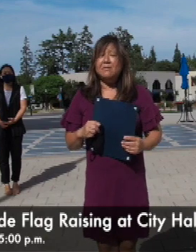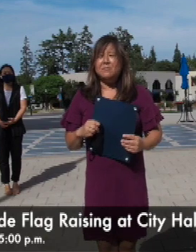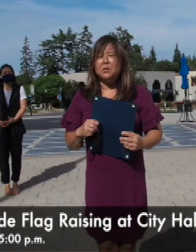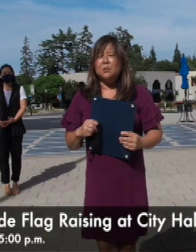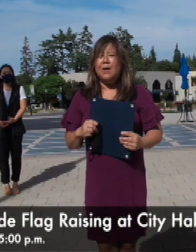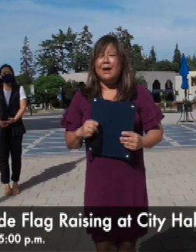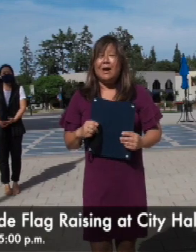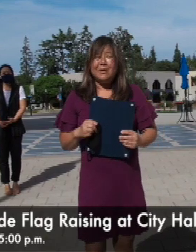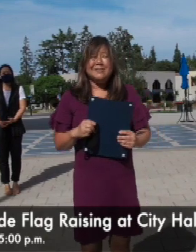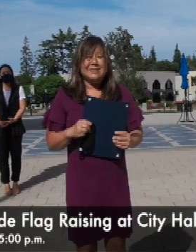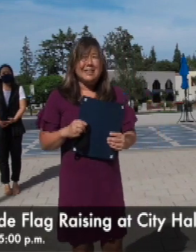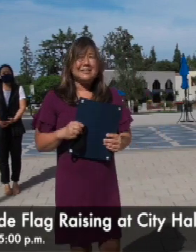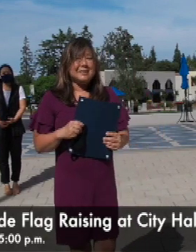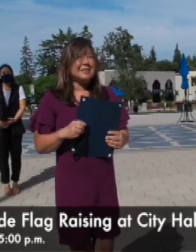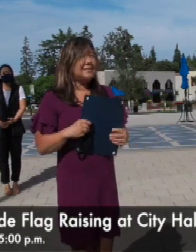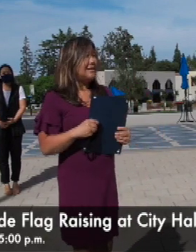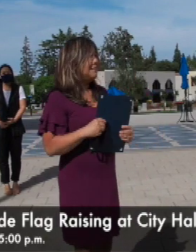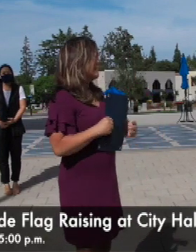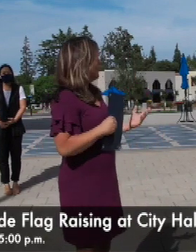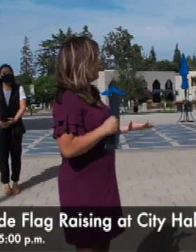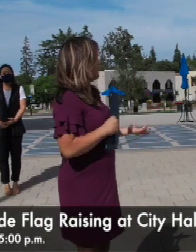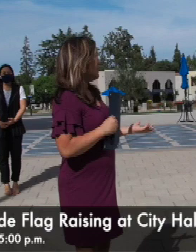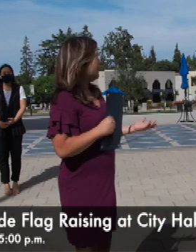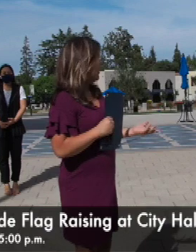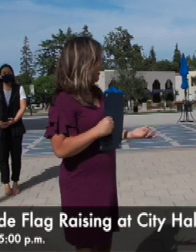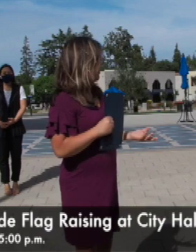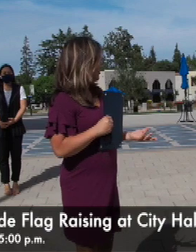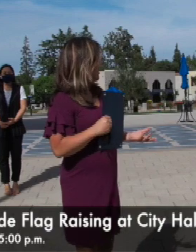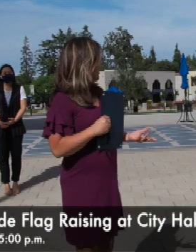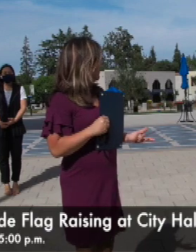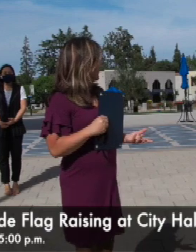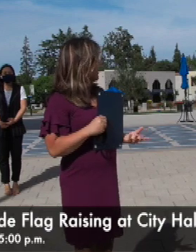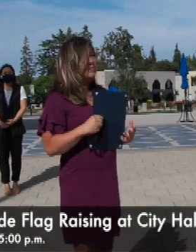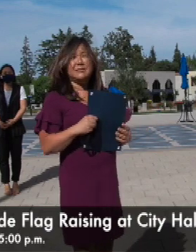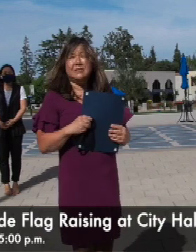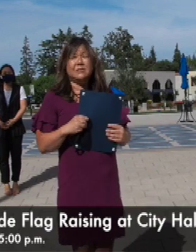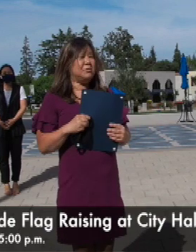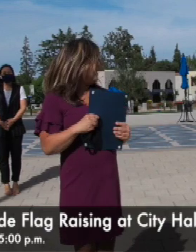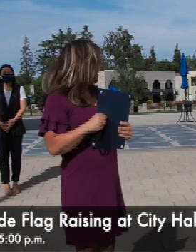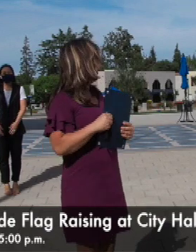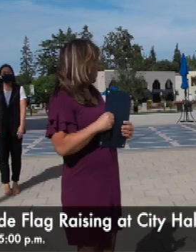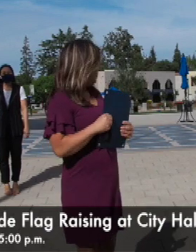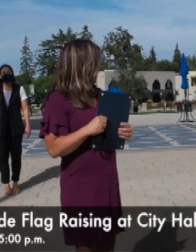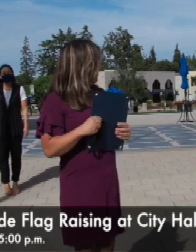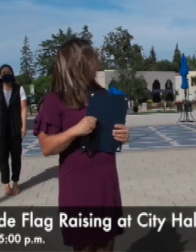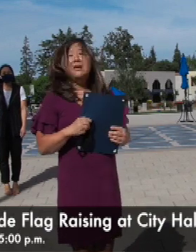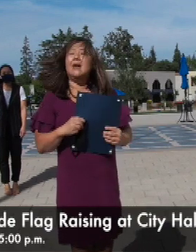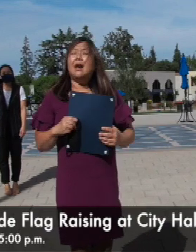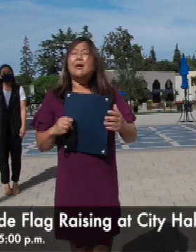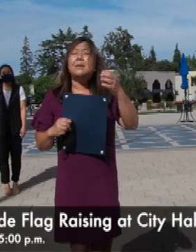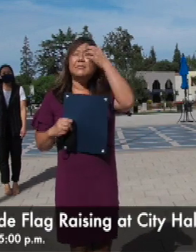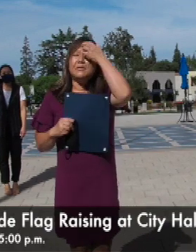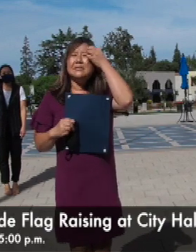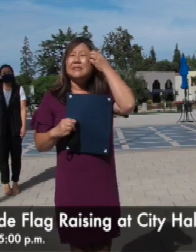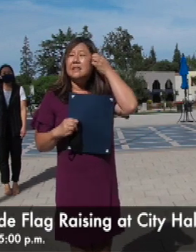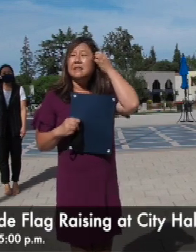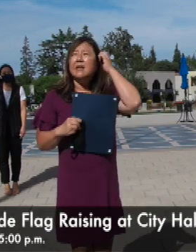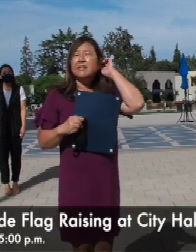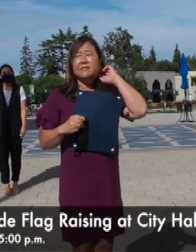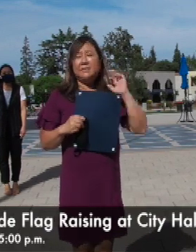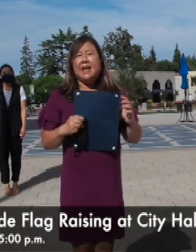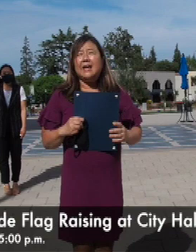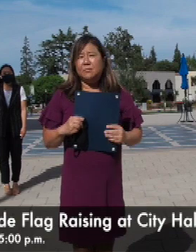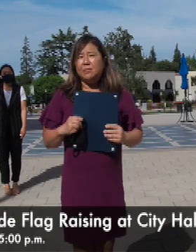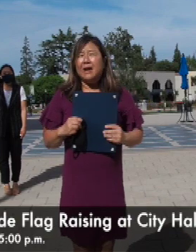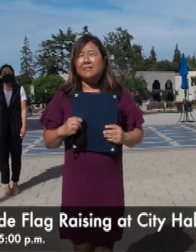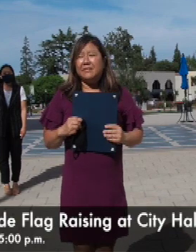in Mountain View. I want to say since Councilmember Clark joined the council in 2012, of raising